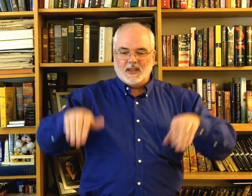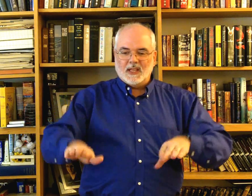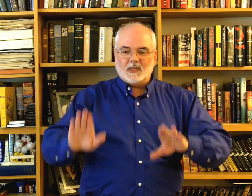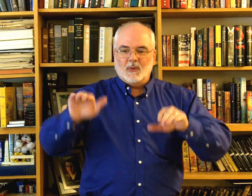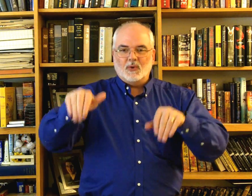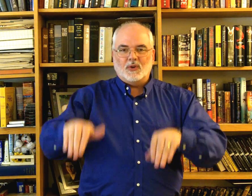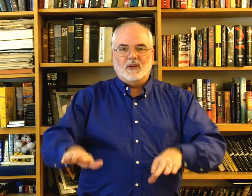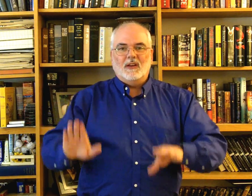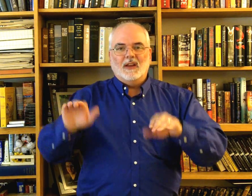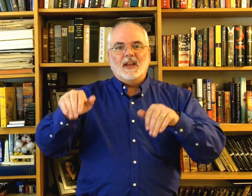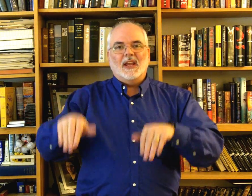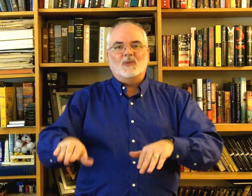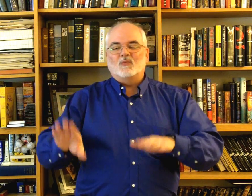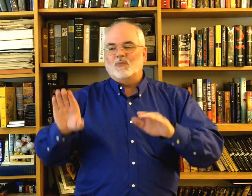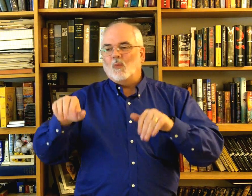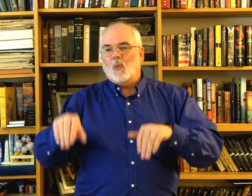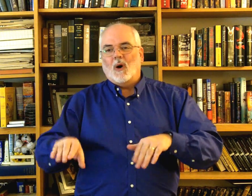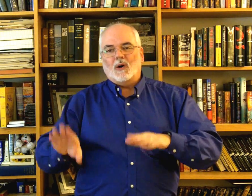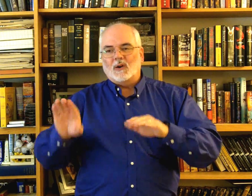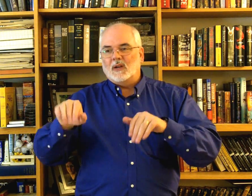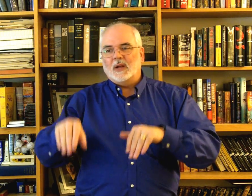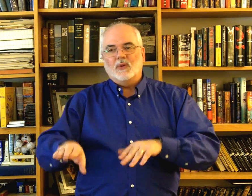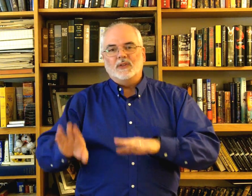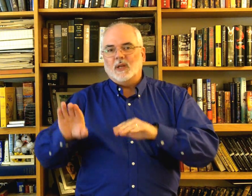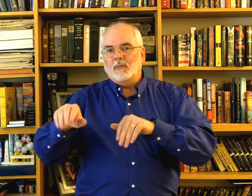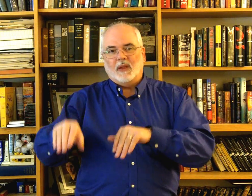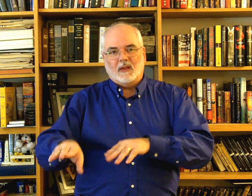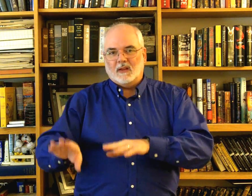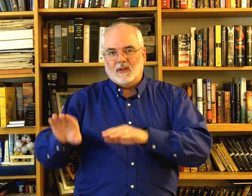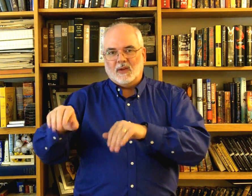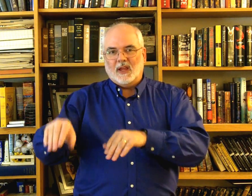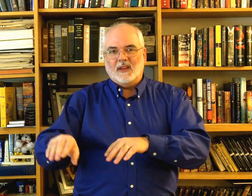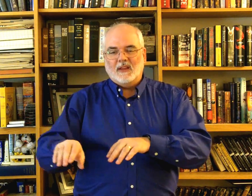this motion, it's water, liquid, something, okay?